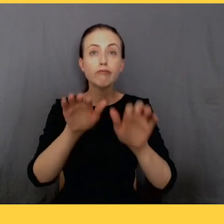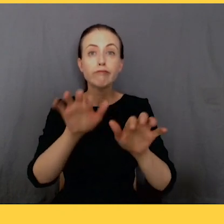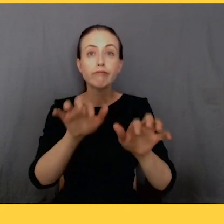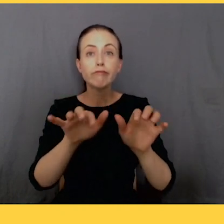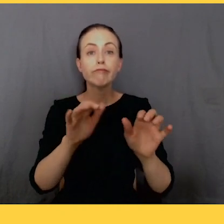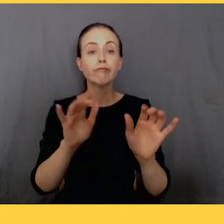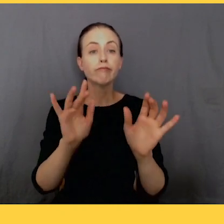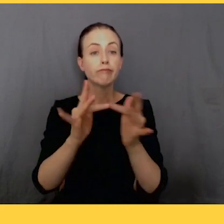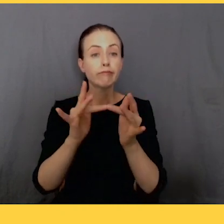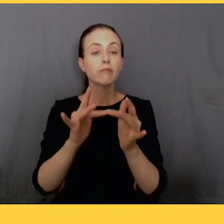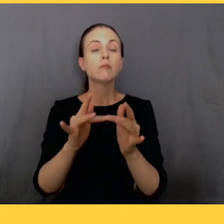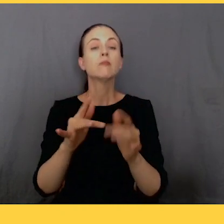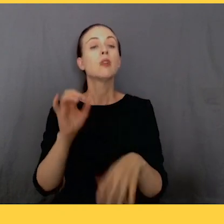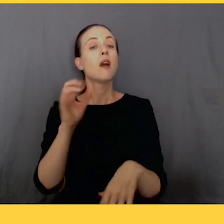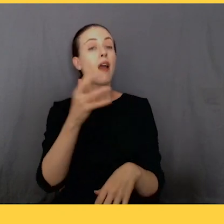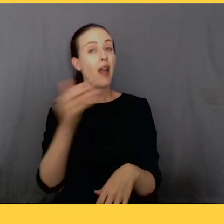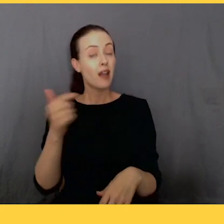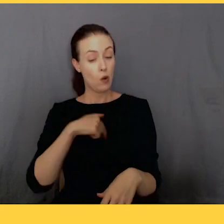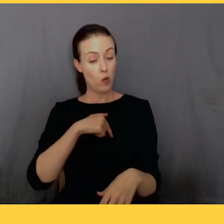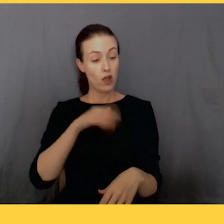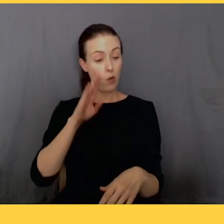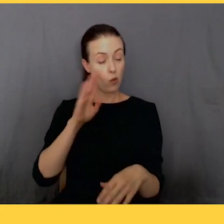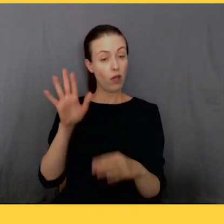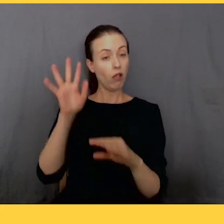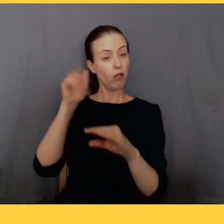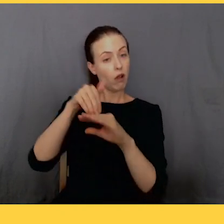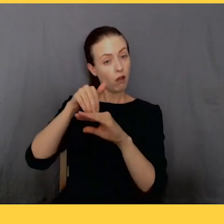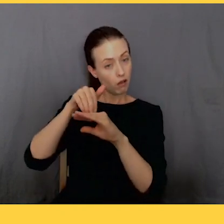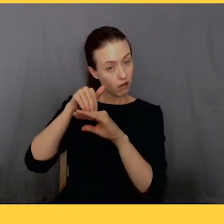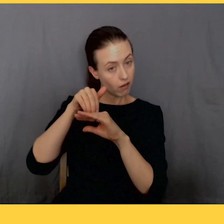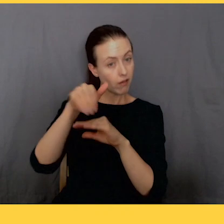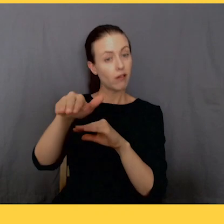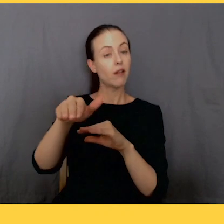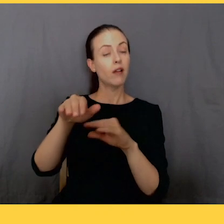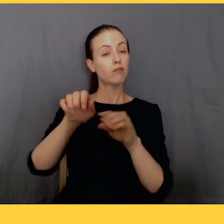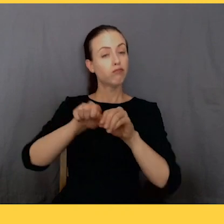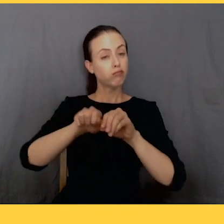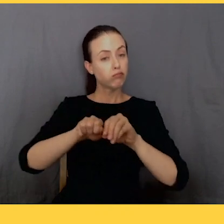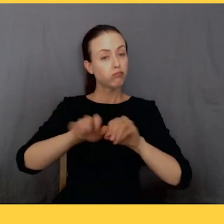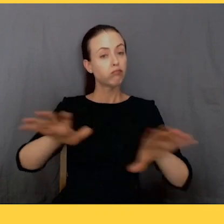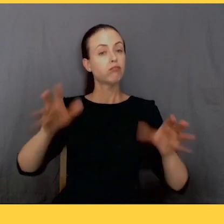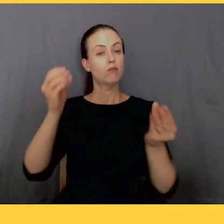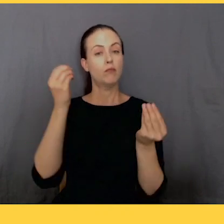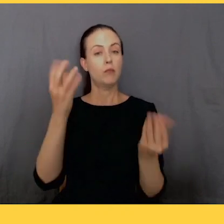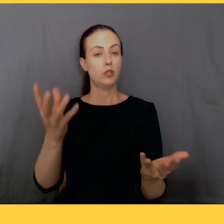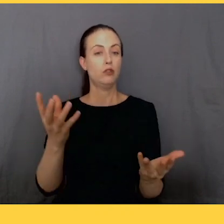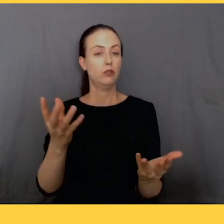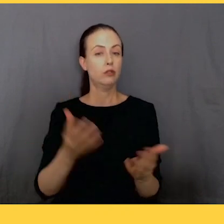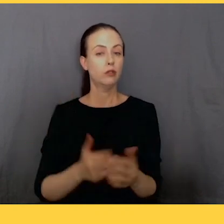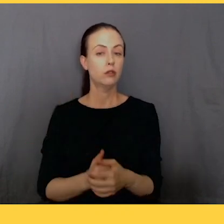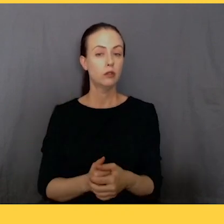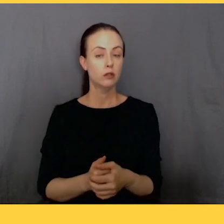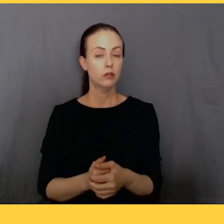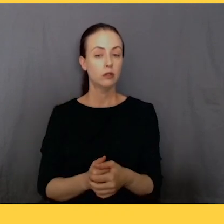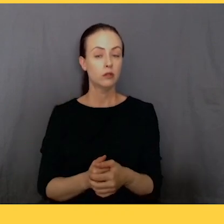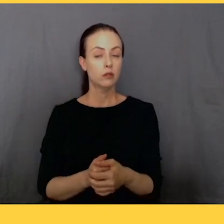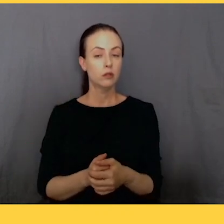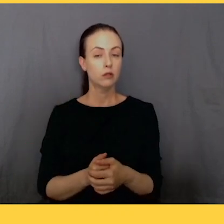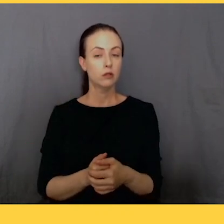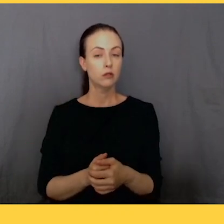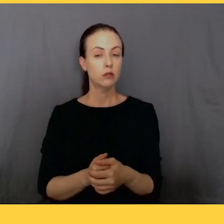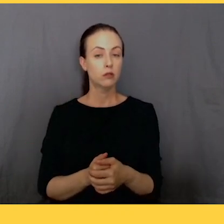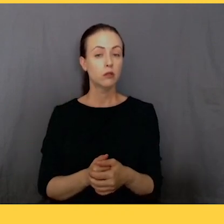in a couple different ways. One is by applying the zip